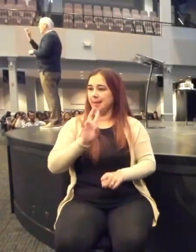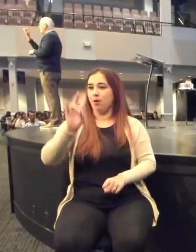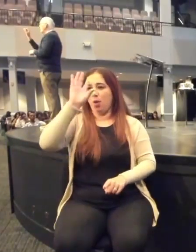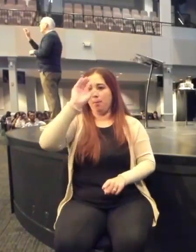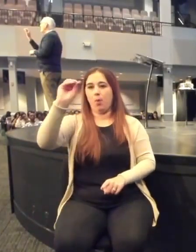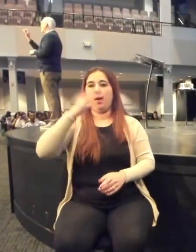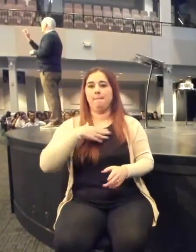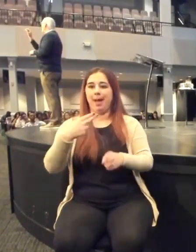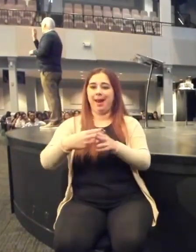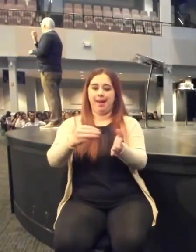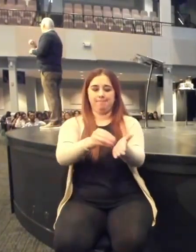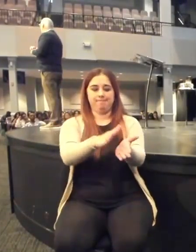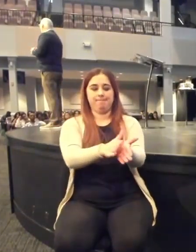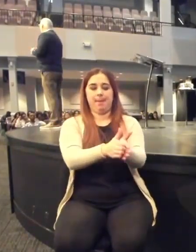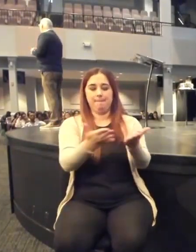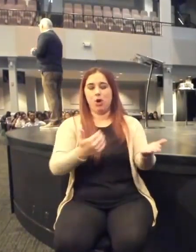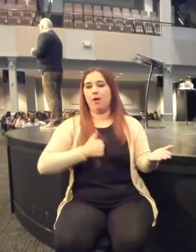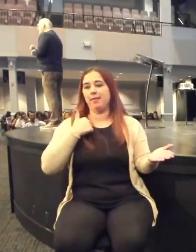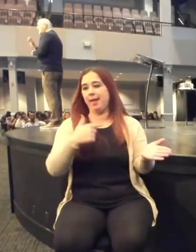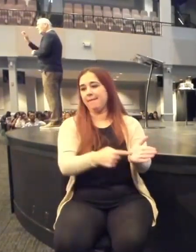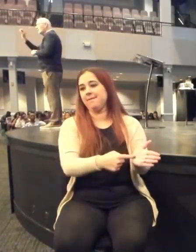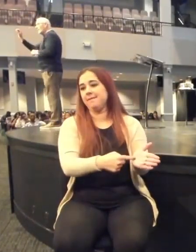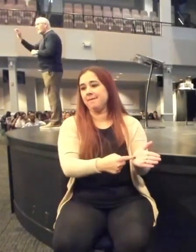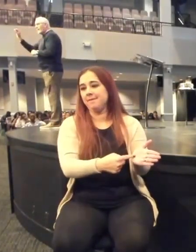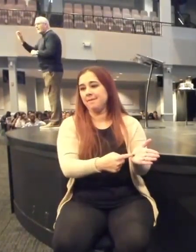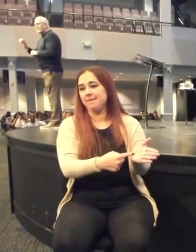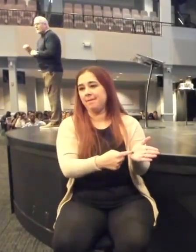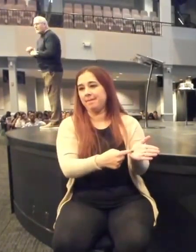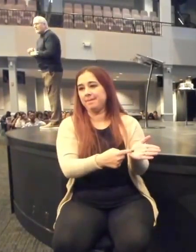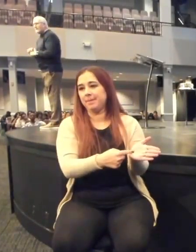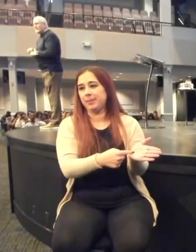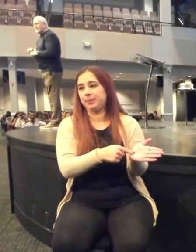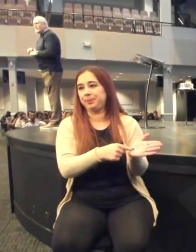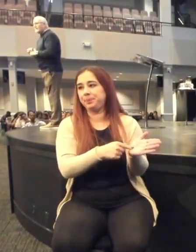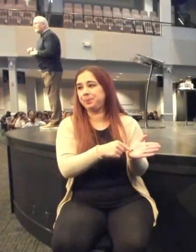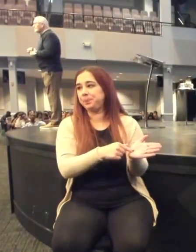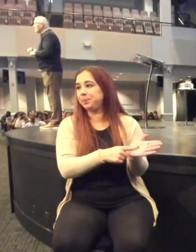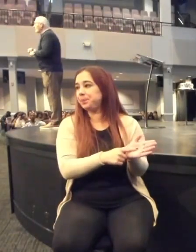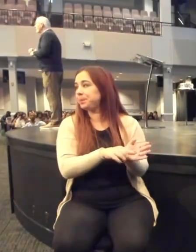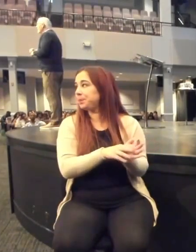my name went in the book of life, okay? My name went in the book of life.